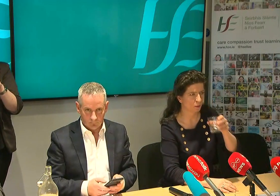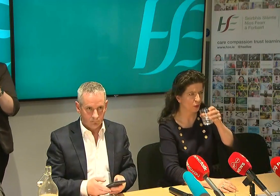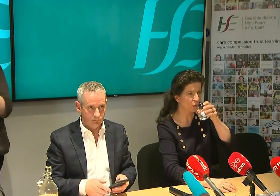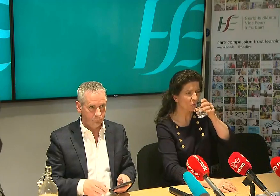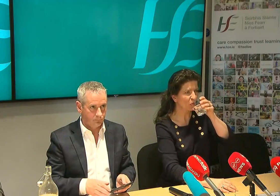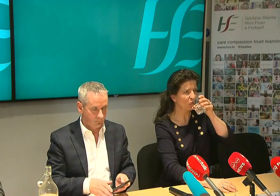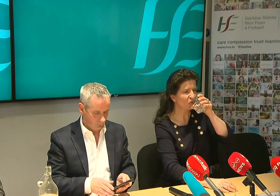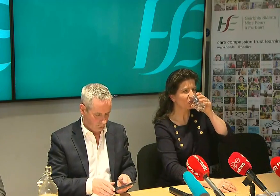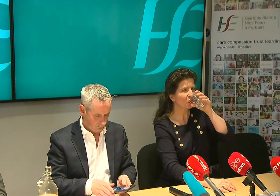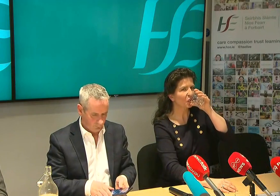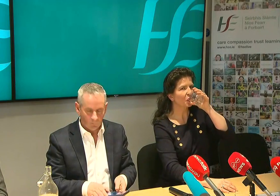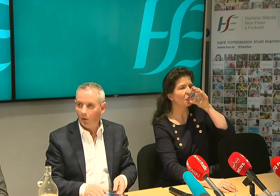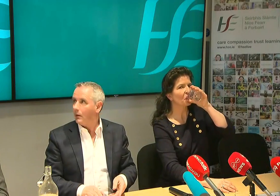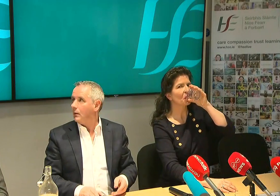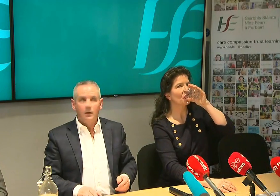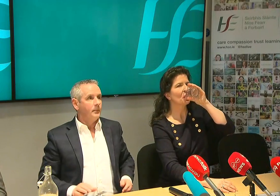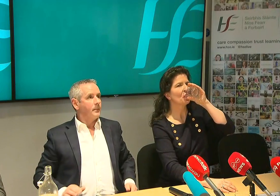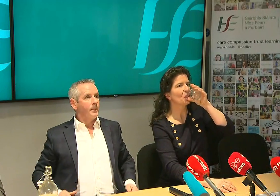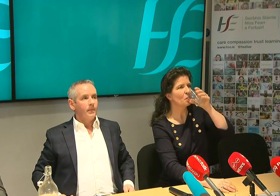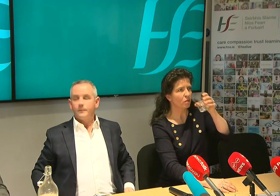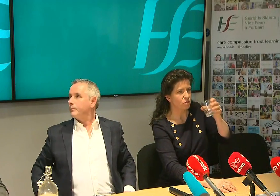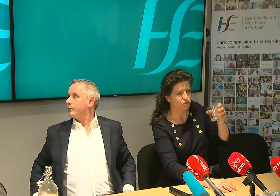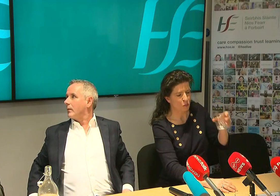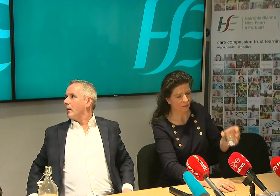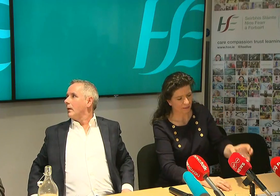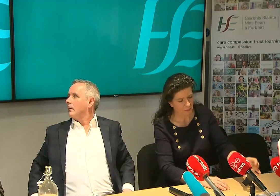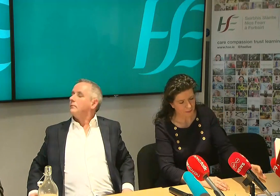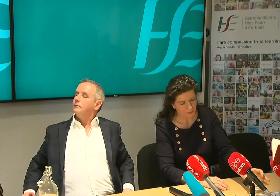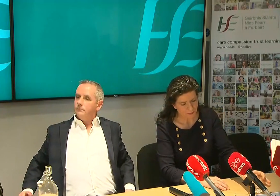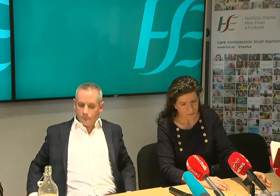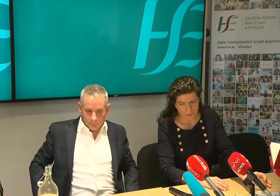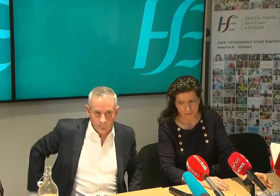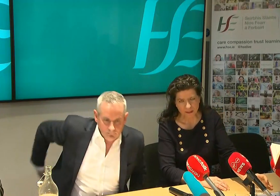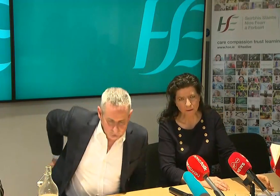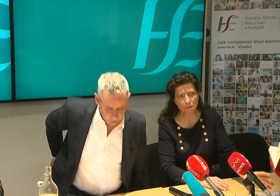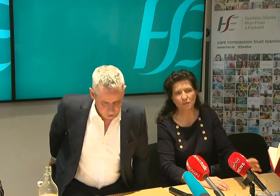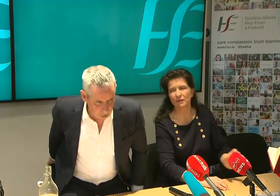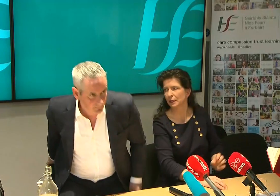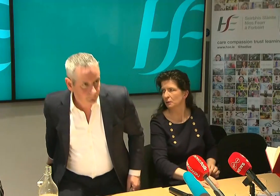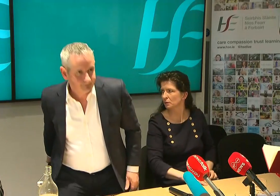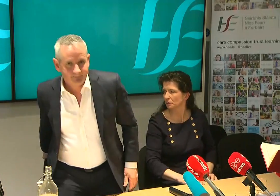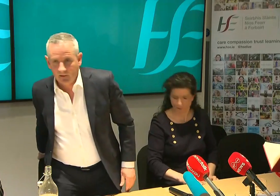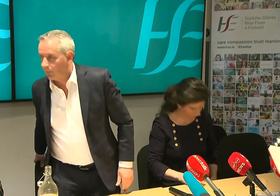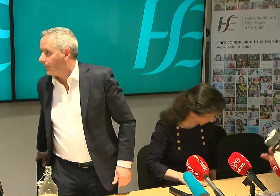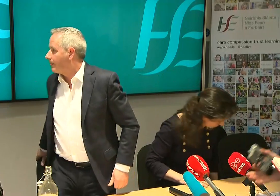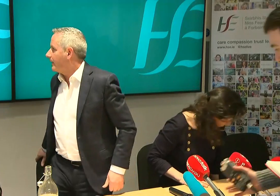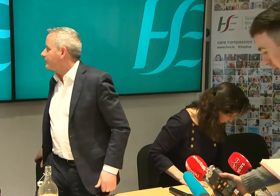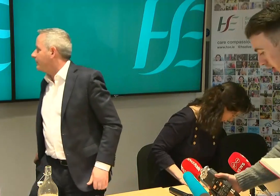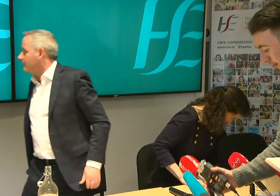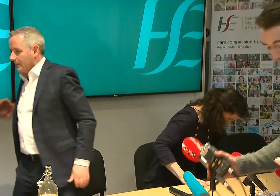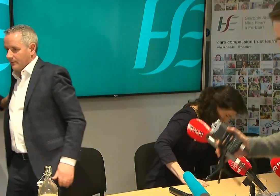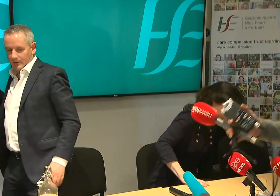please, rather than everybody pouncing on individuals, order, if you like it. Thank you.